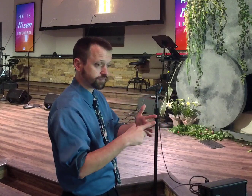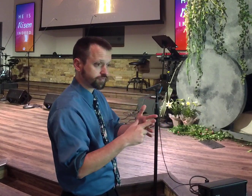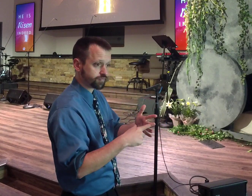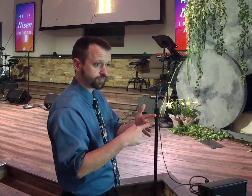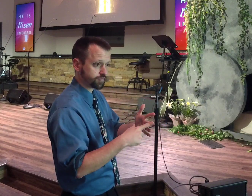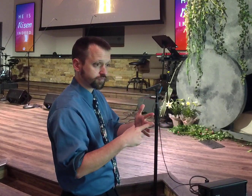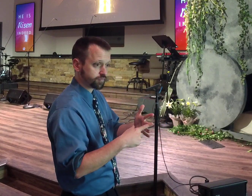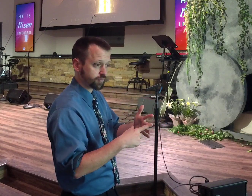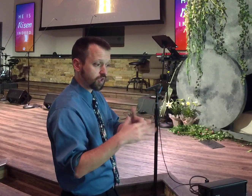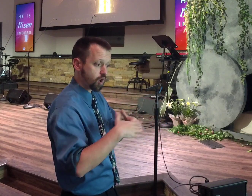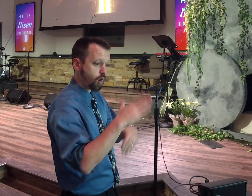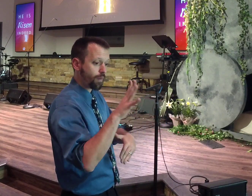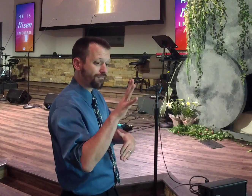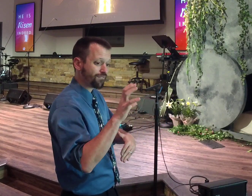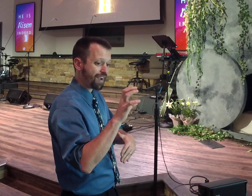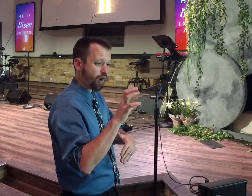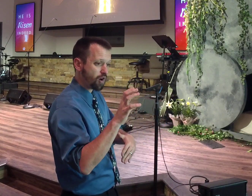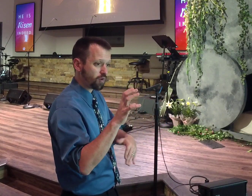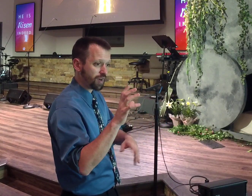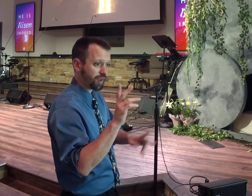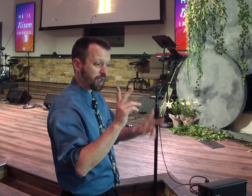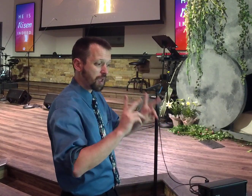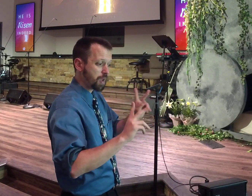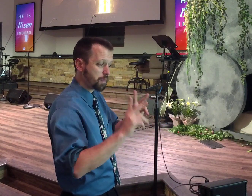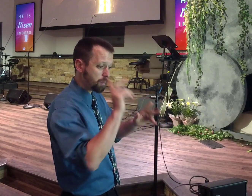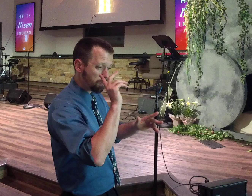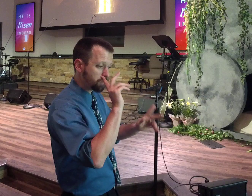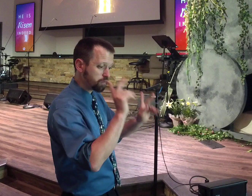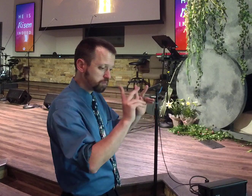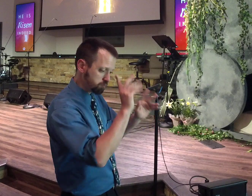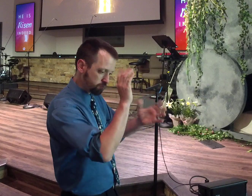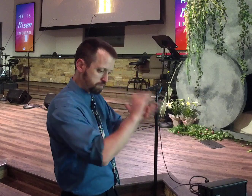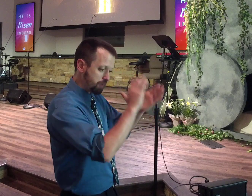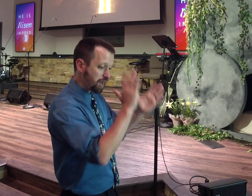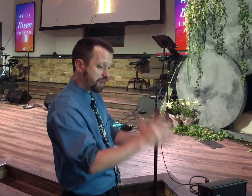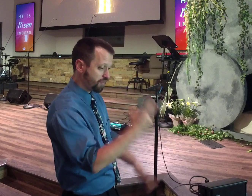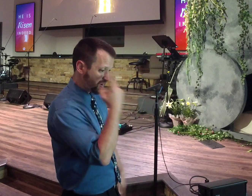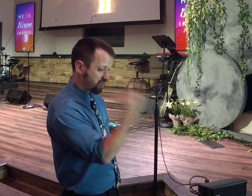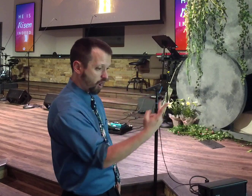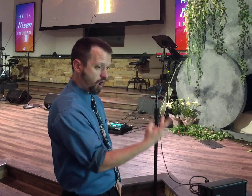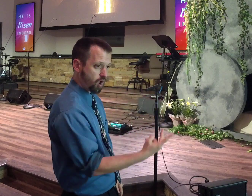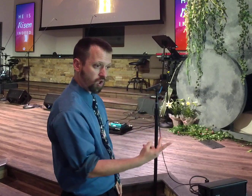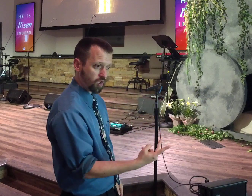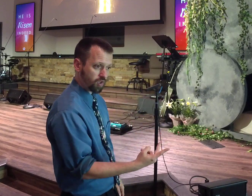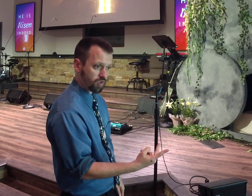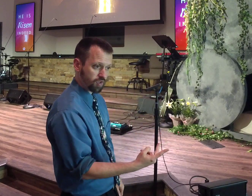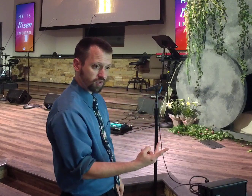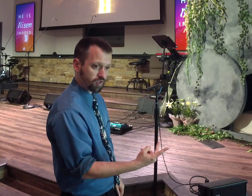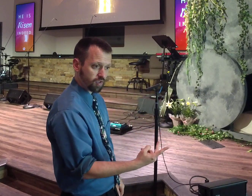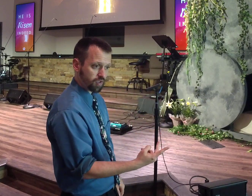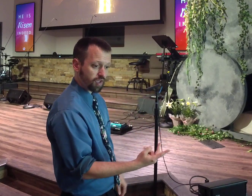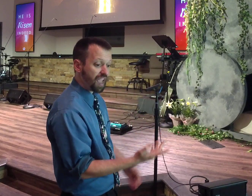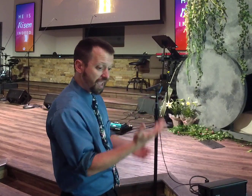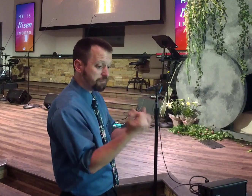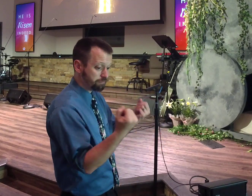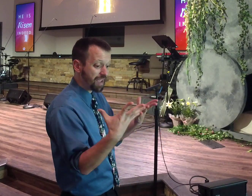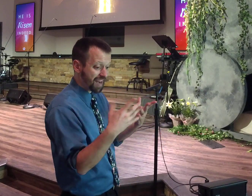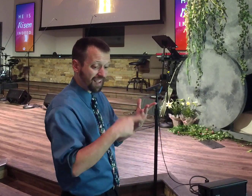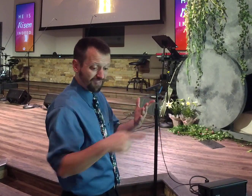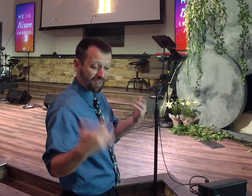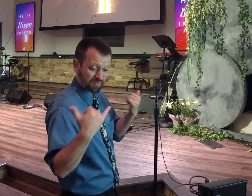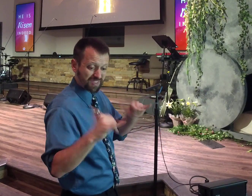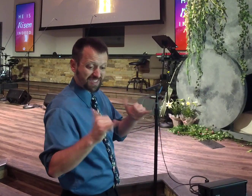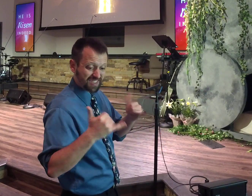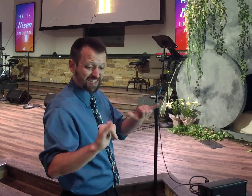seen by over 500 brothers at once, of whom the greater remain to this present